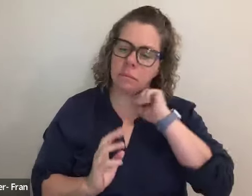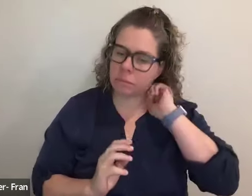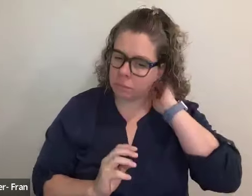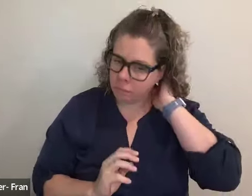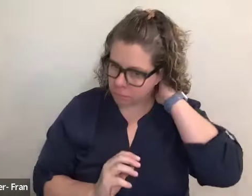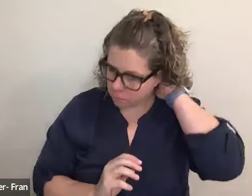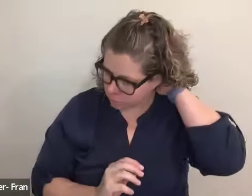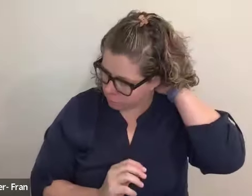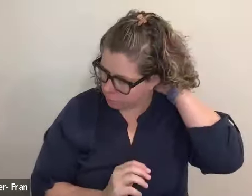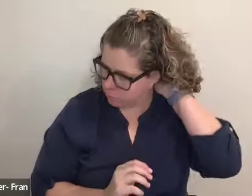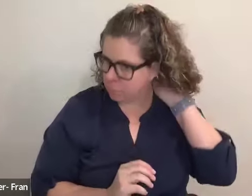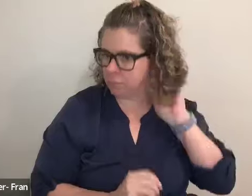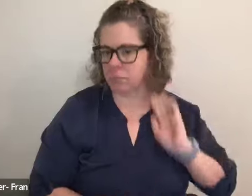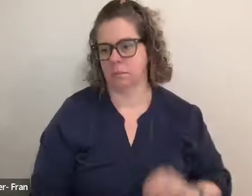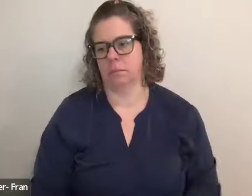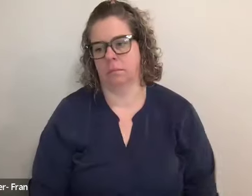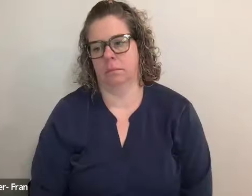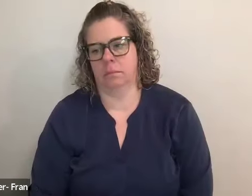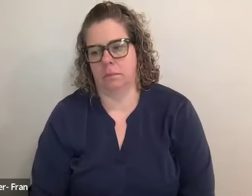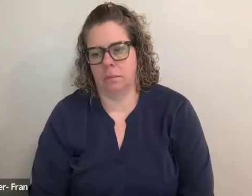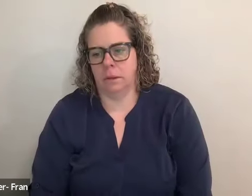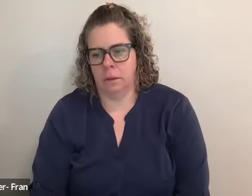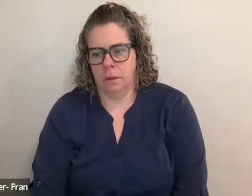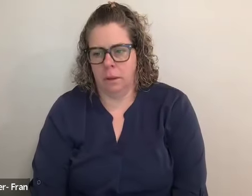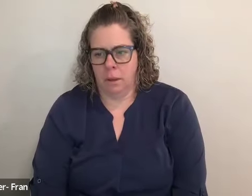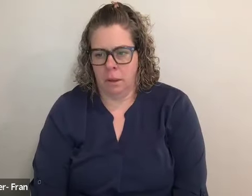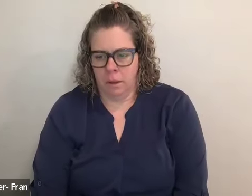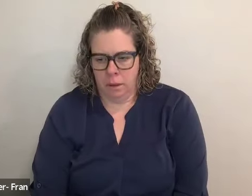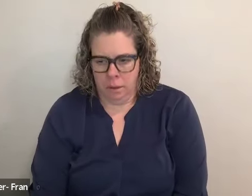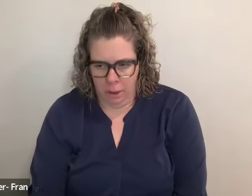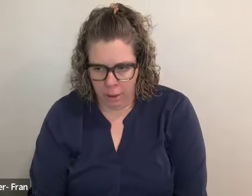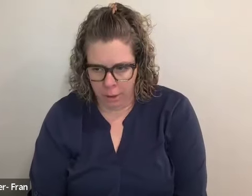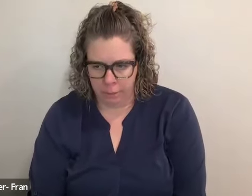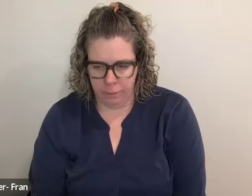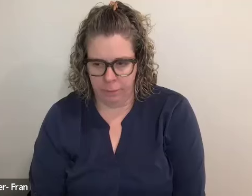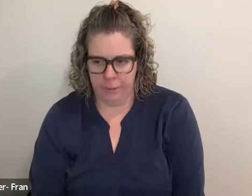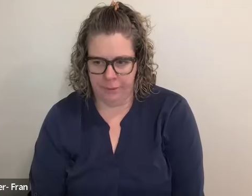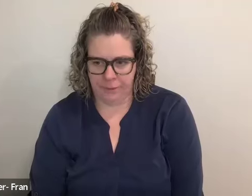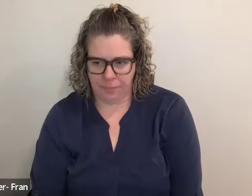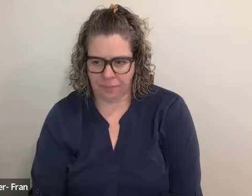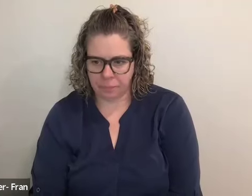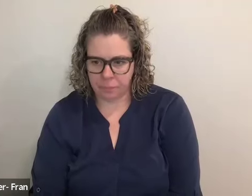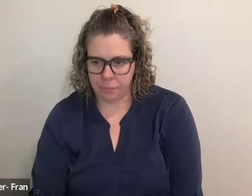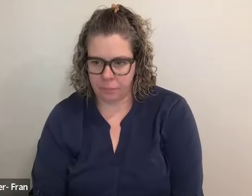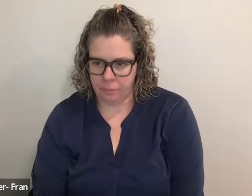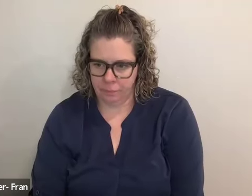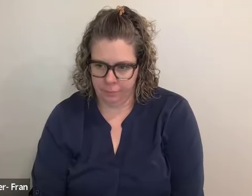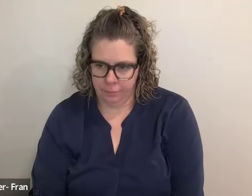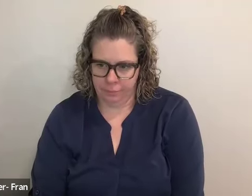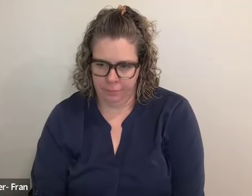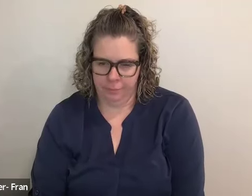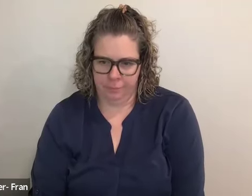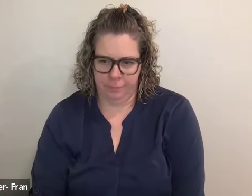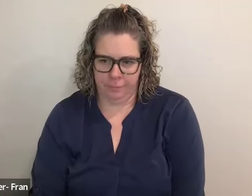maybe a skill that you liked or one you didn't like, and you're like, nope, not doing that one. That's always kind of fun too.